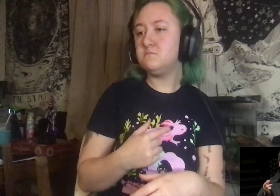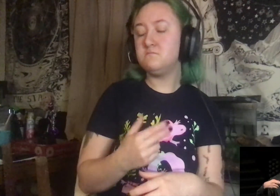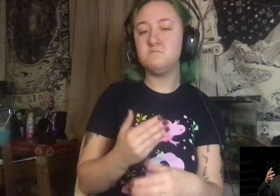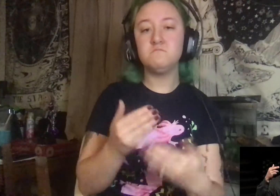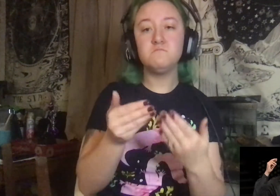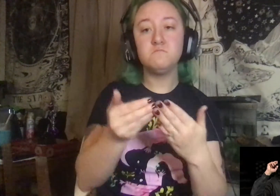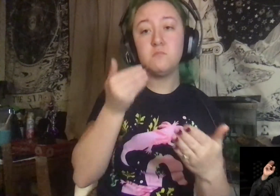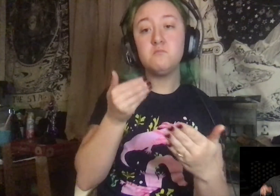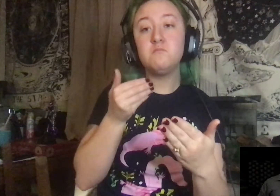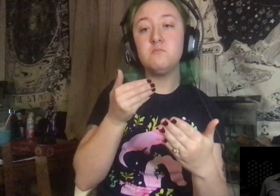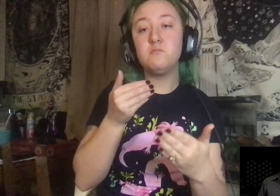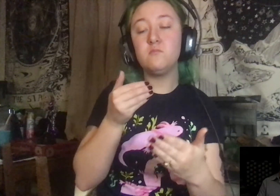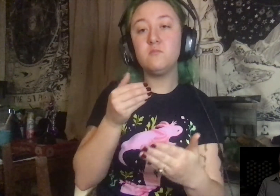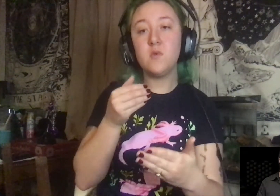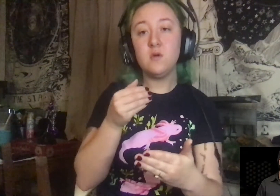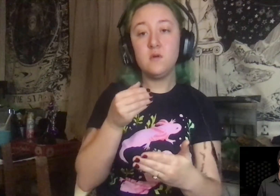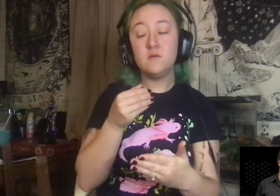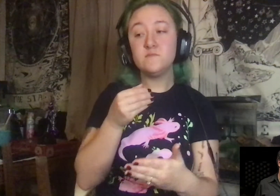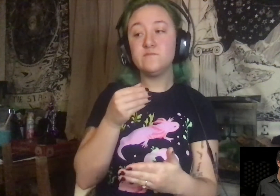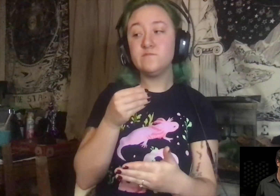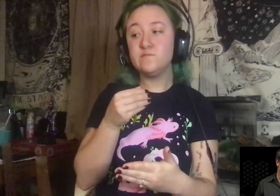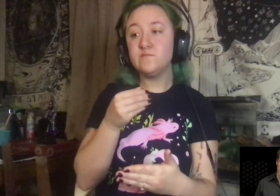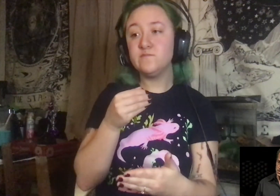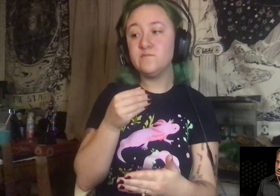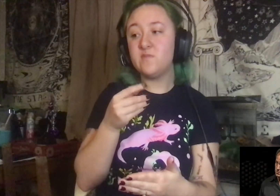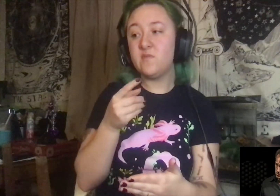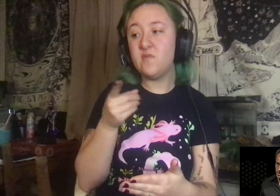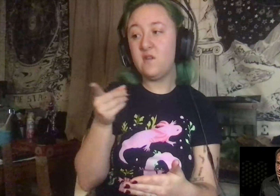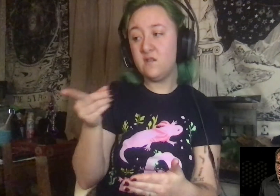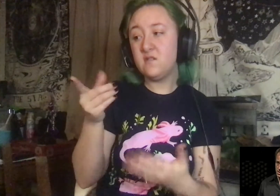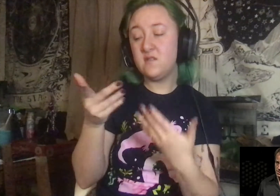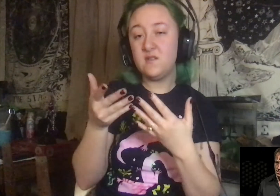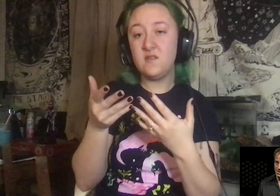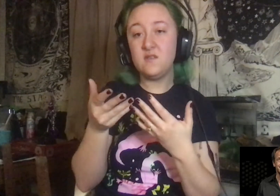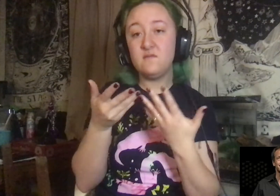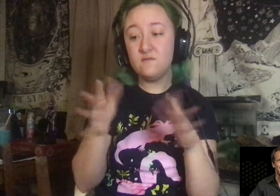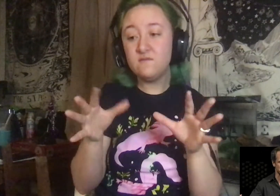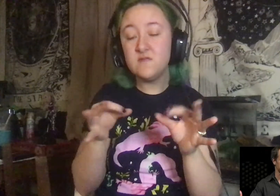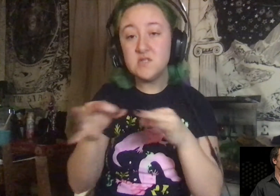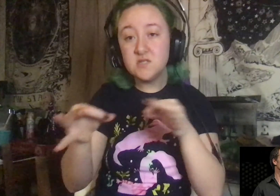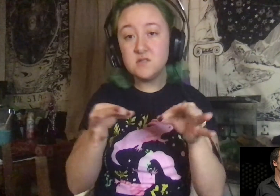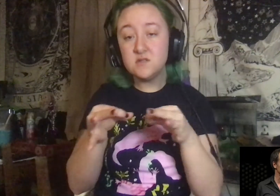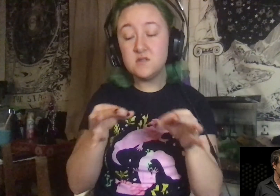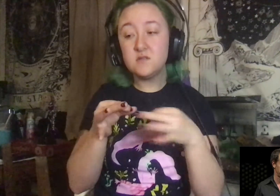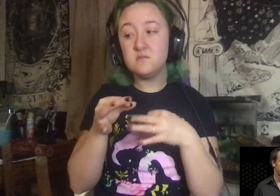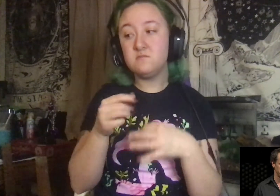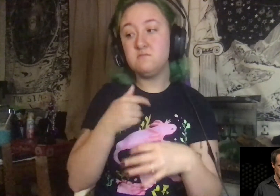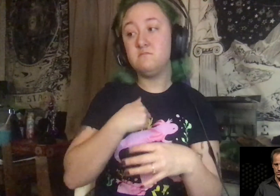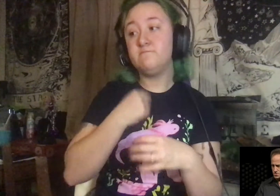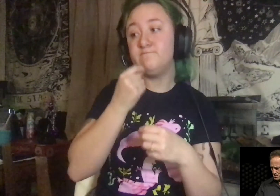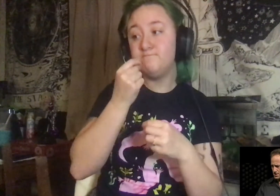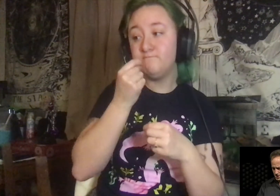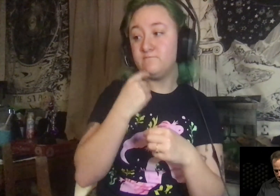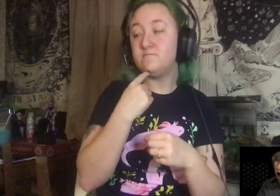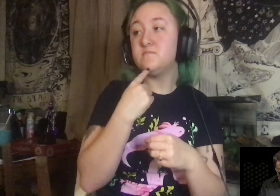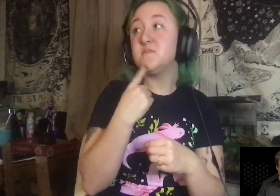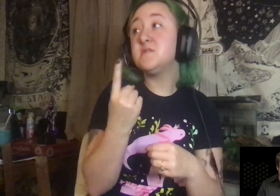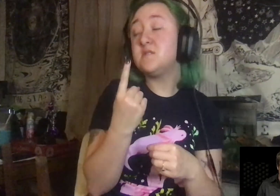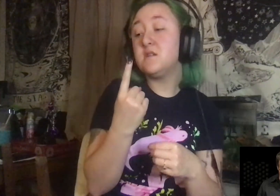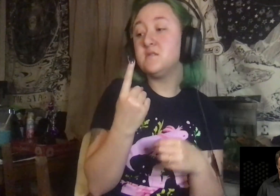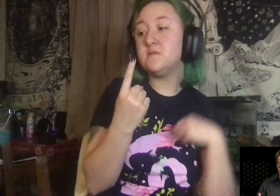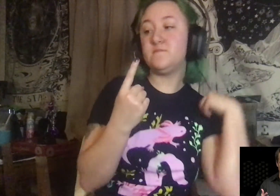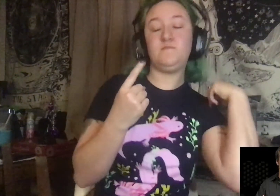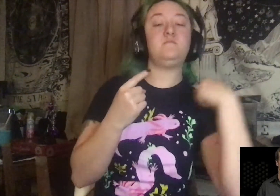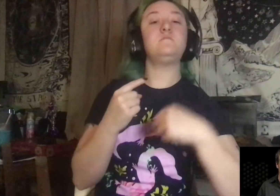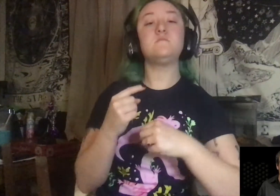I want to do it the right way with the rubber bands. And he says, like the Humane Society? And I said, yes, like the Humane Society. Let's do something that doesn't make the